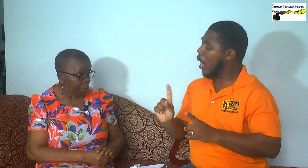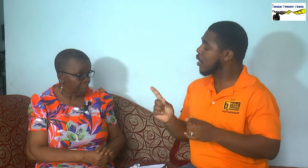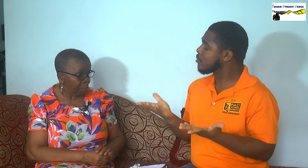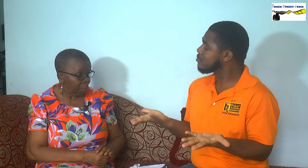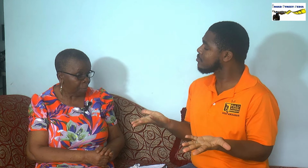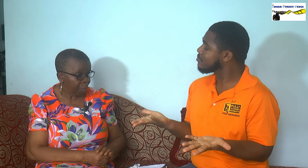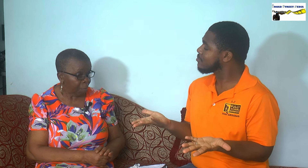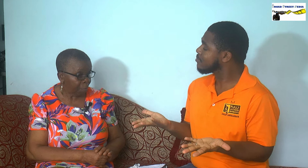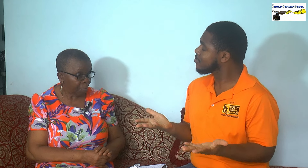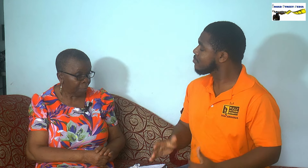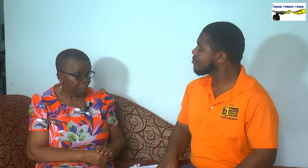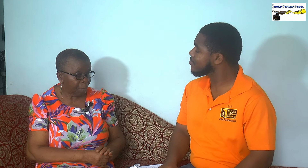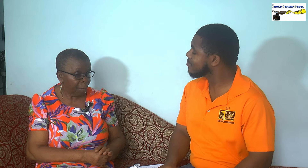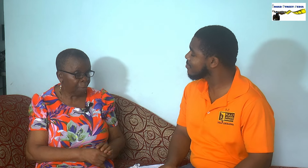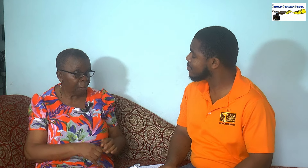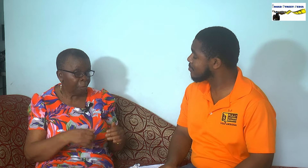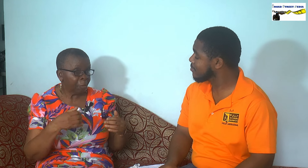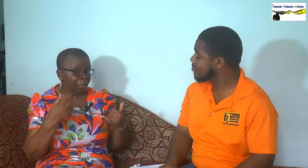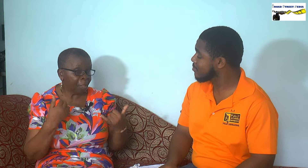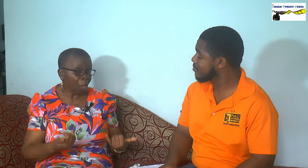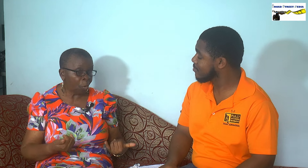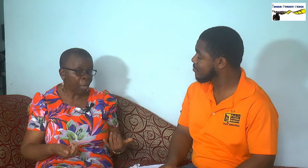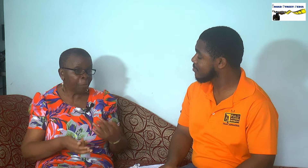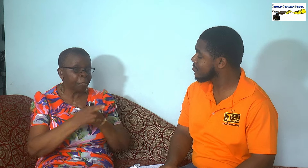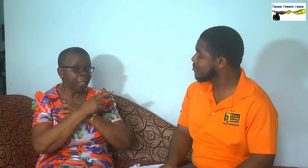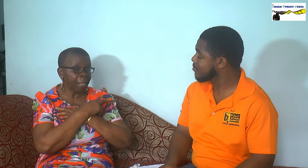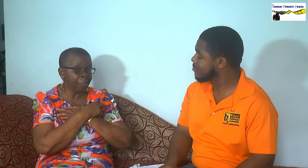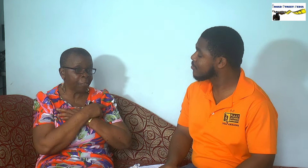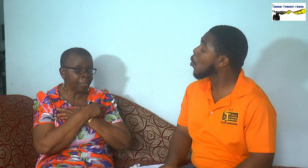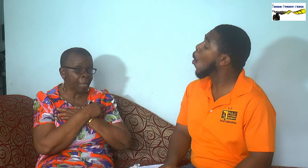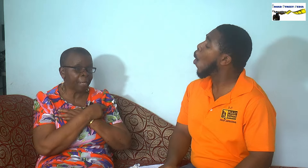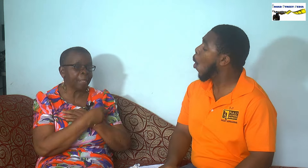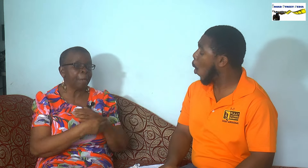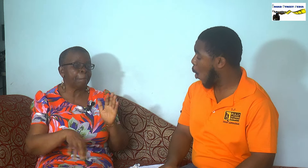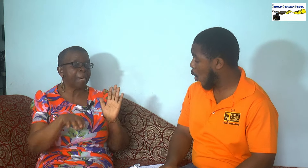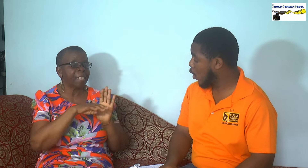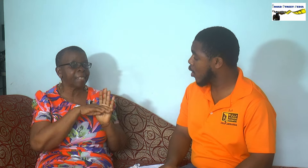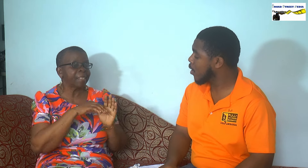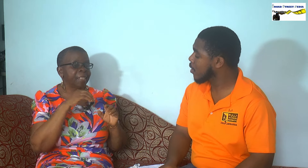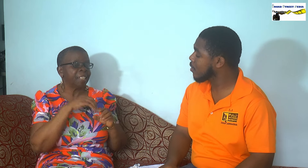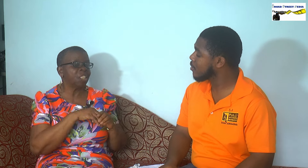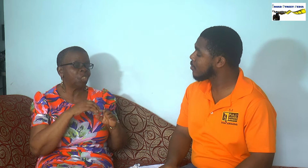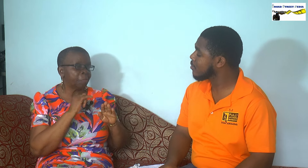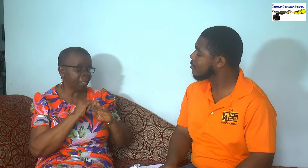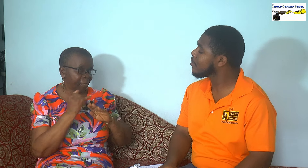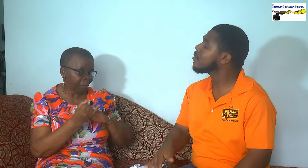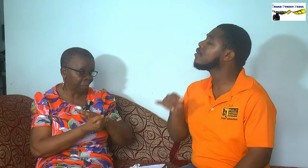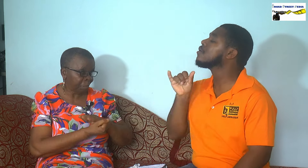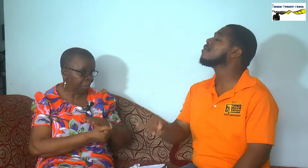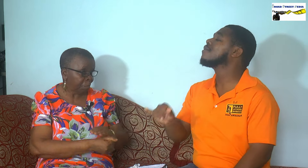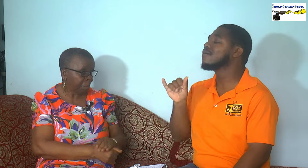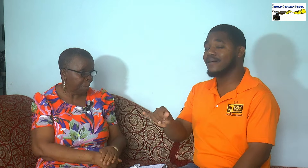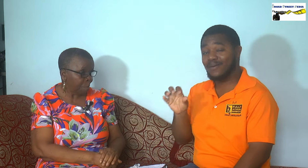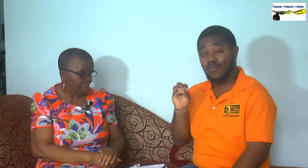Now, where do you live? Now, I'm retired and I'm back in Jamaica.